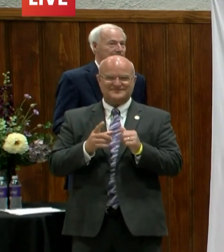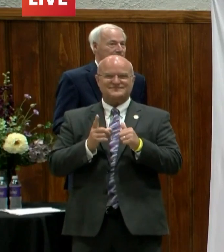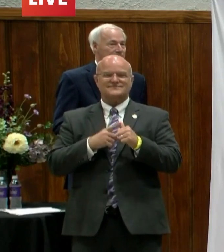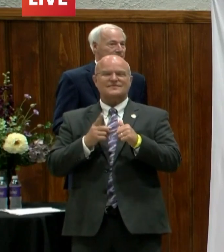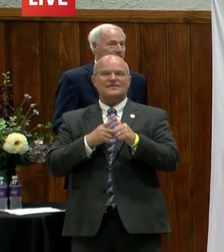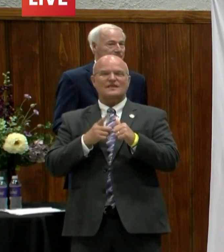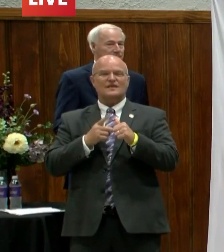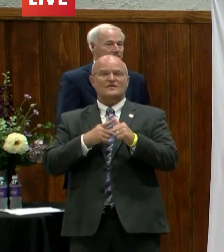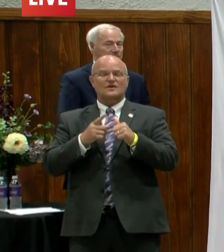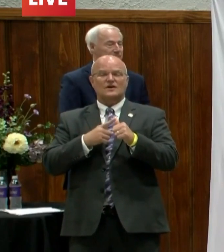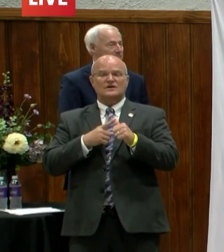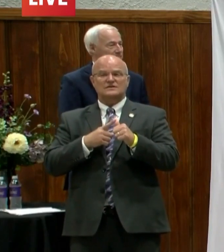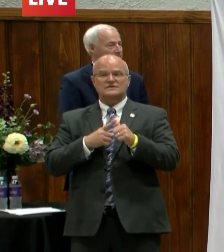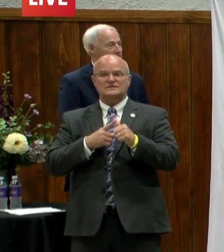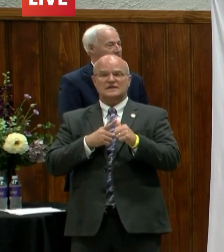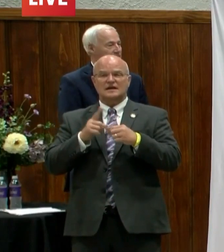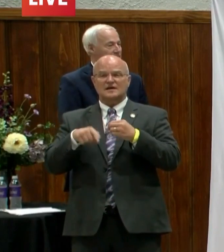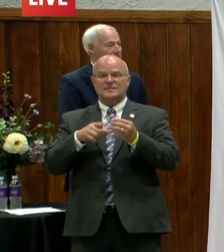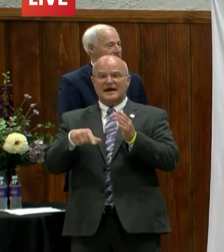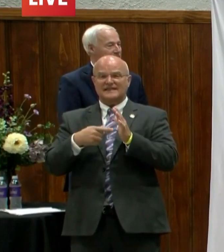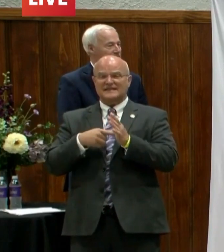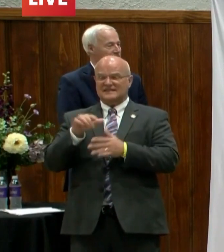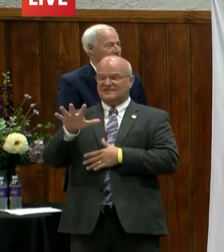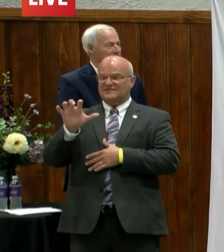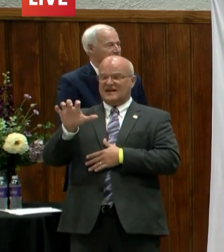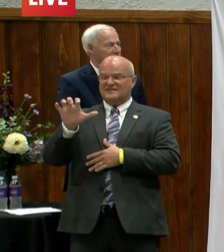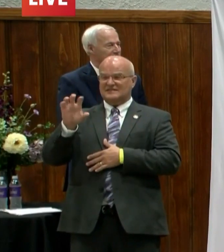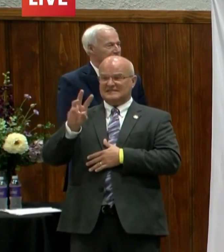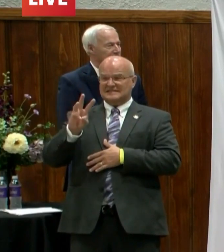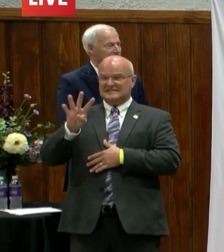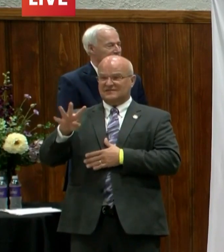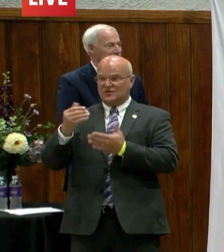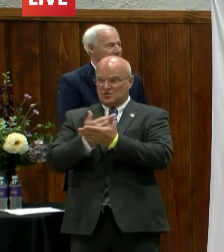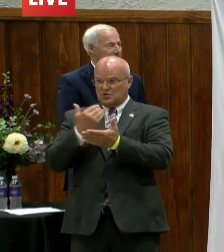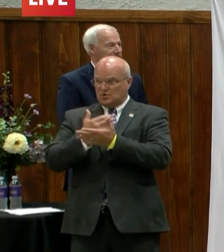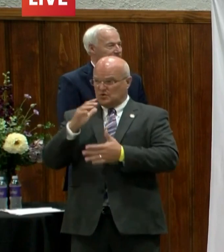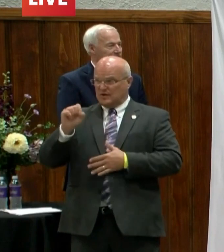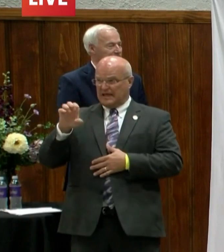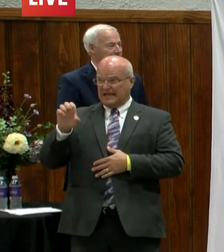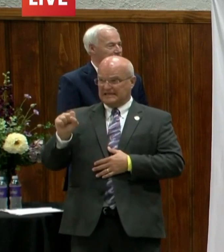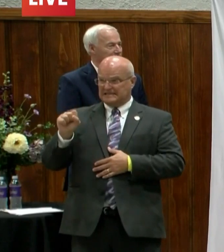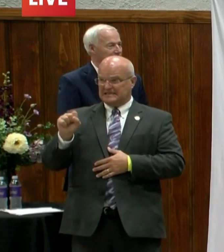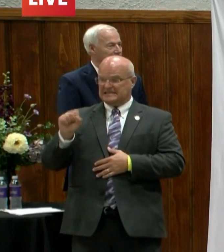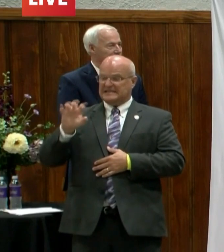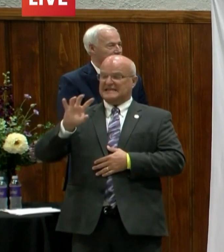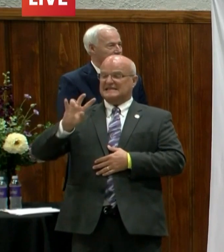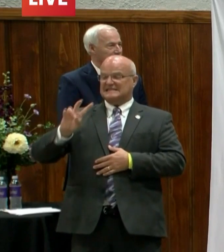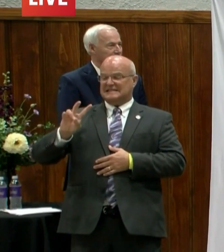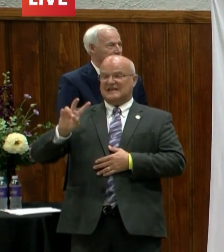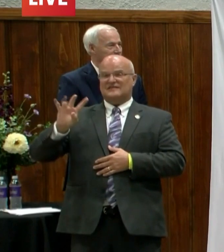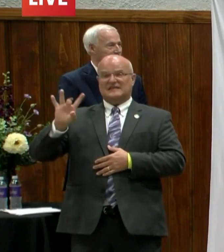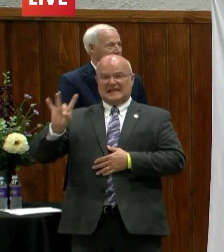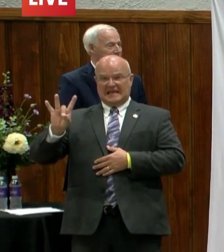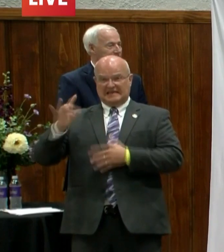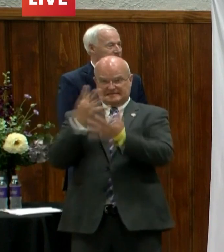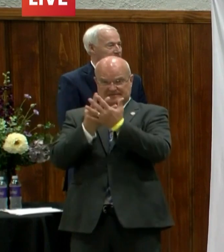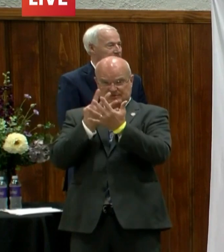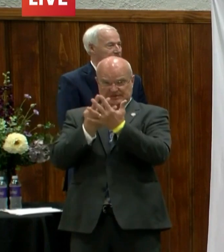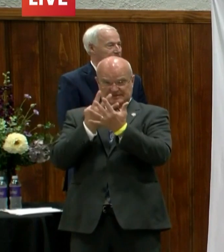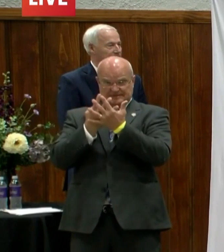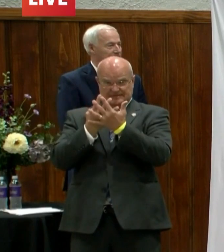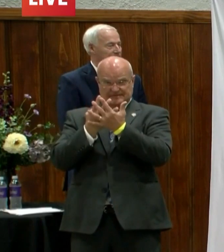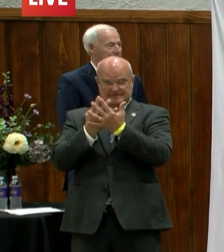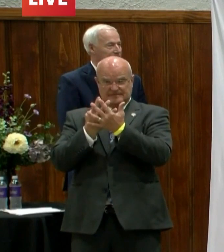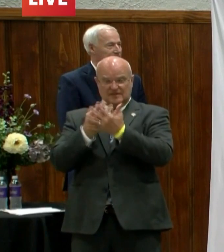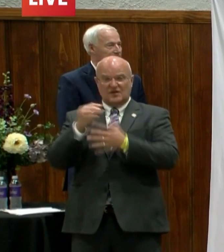first, though, is of these 564 new cases, 78 of them were in correctional